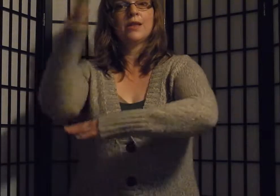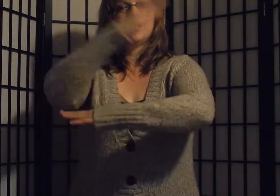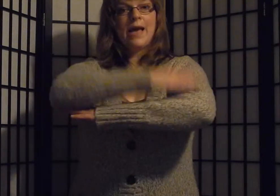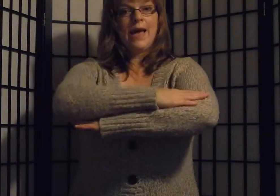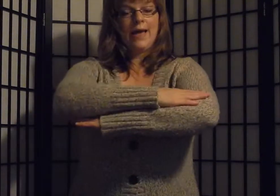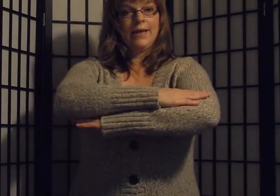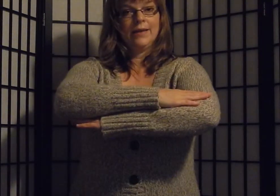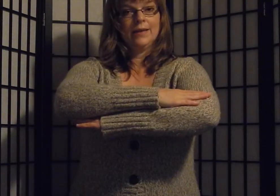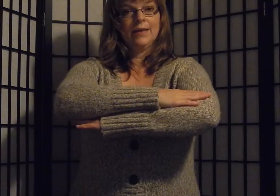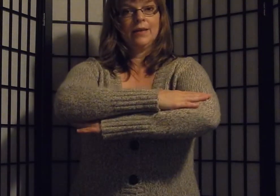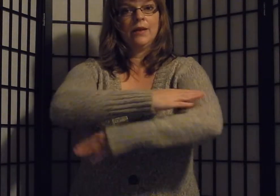Birthday.